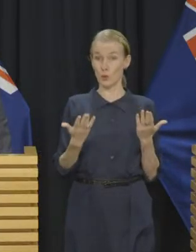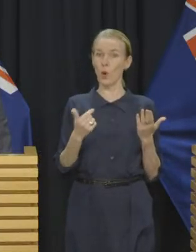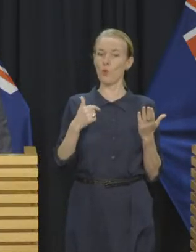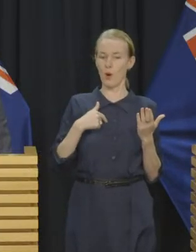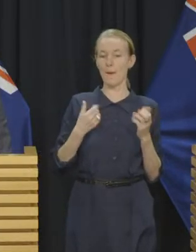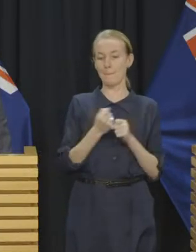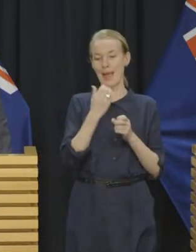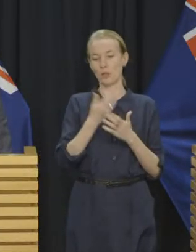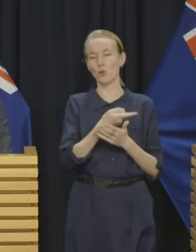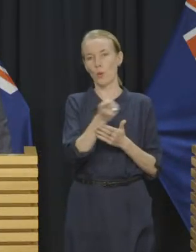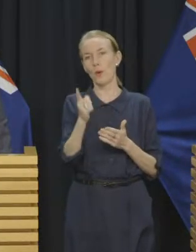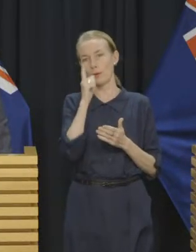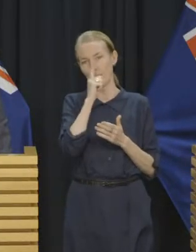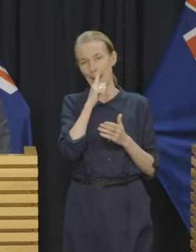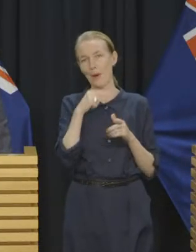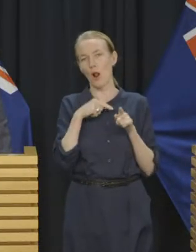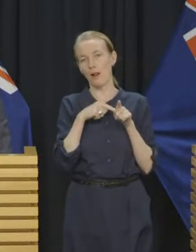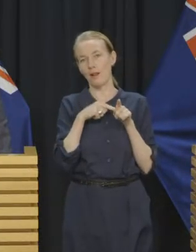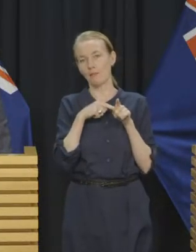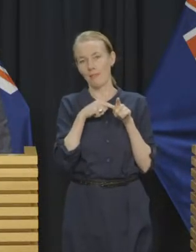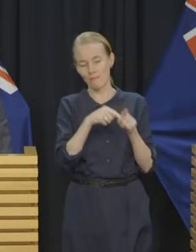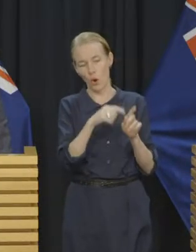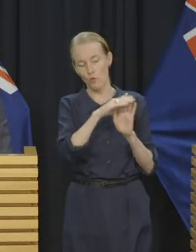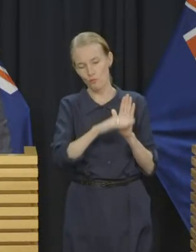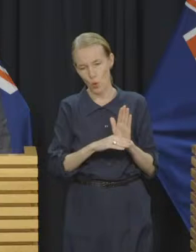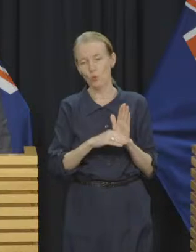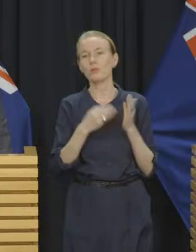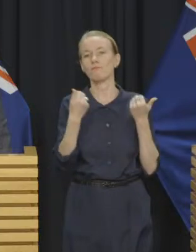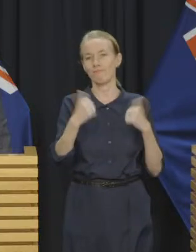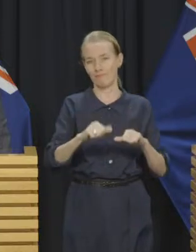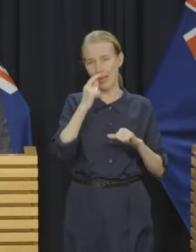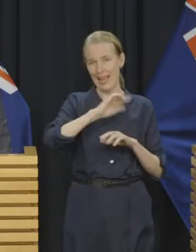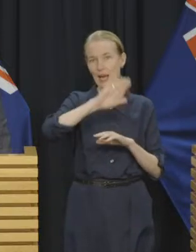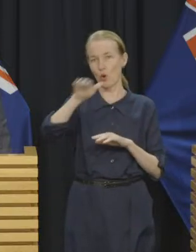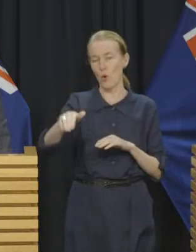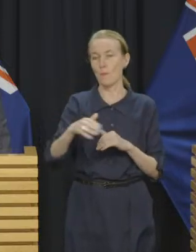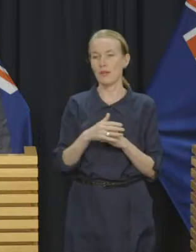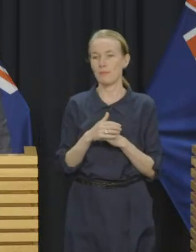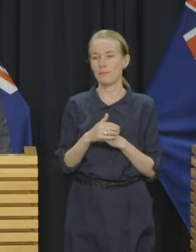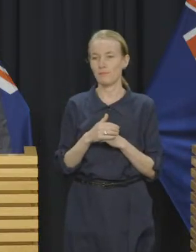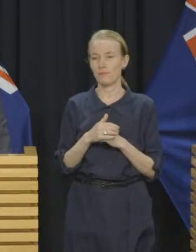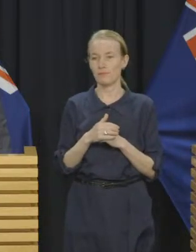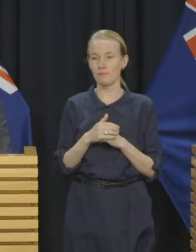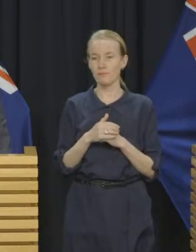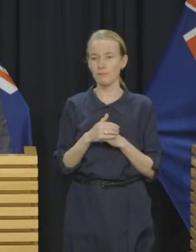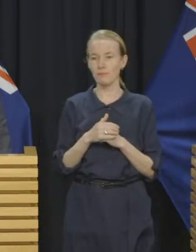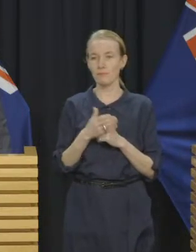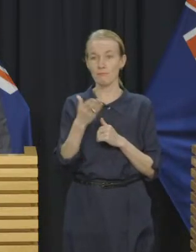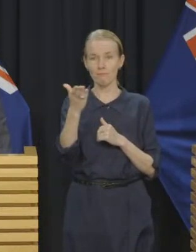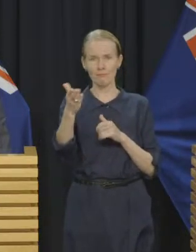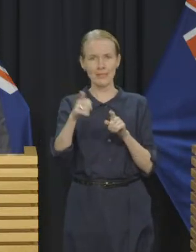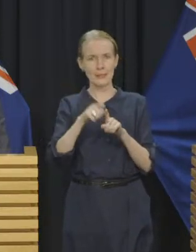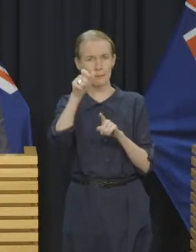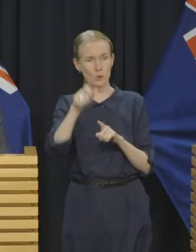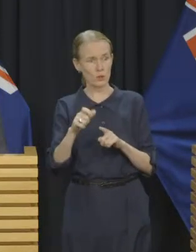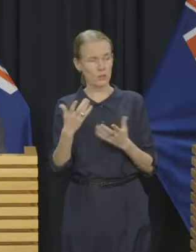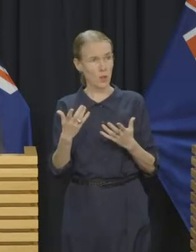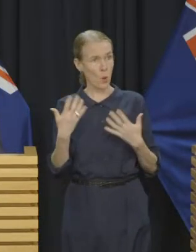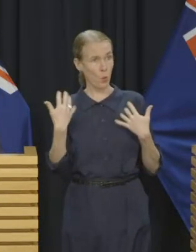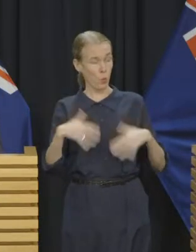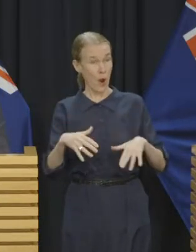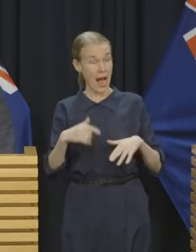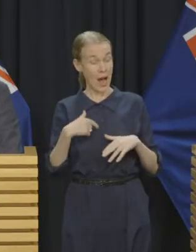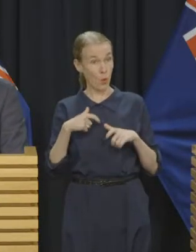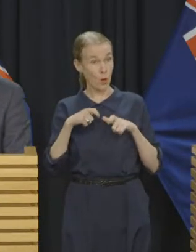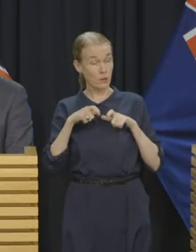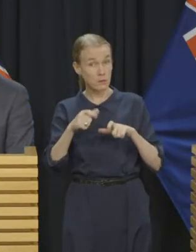soon to be 72 hours symptom free. Do they get any extra support if they're staring down the barrel of like a month-long stay? Look, again, one of the